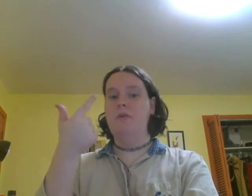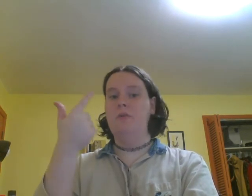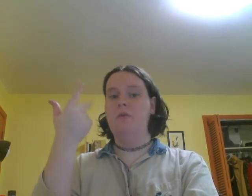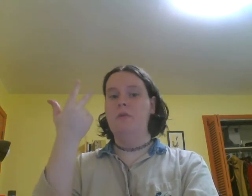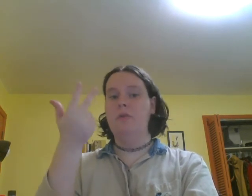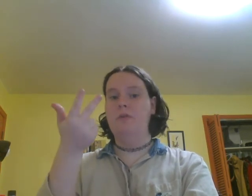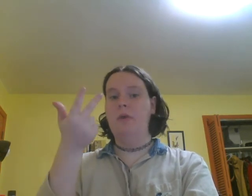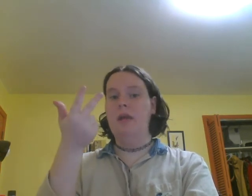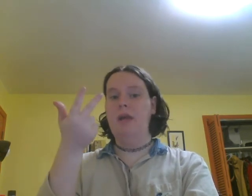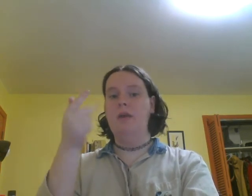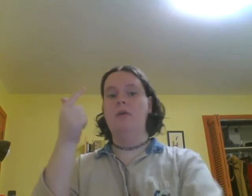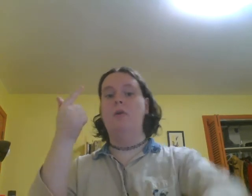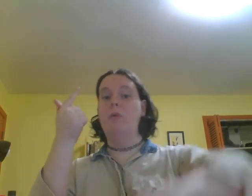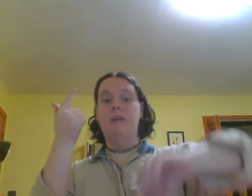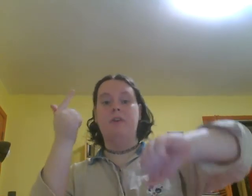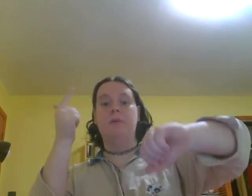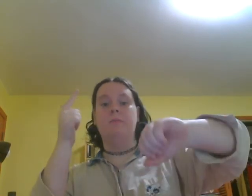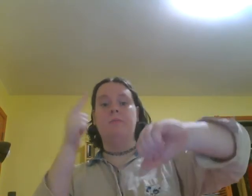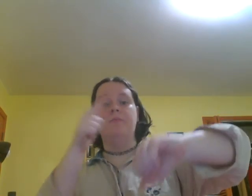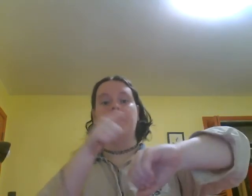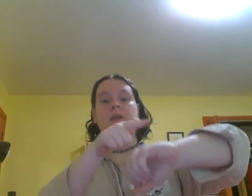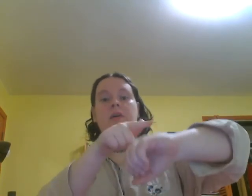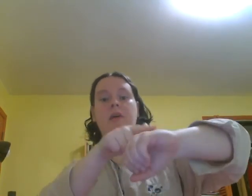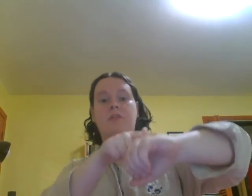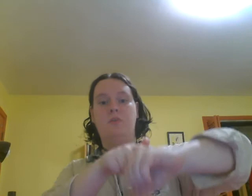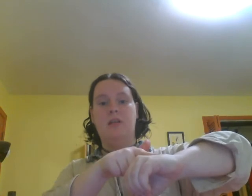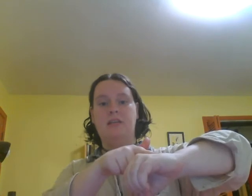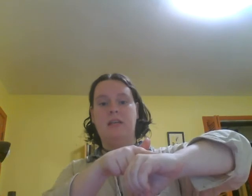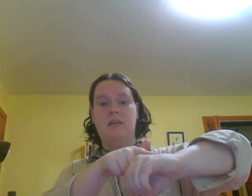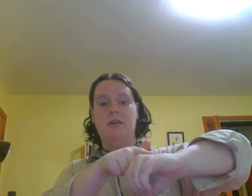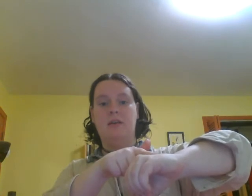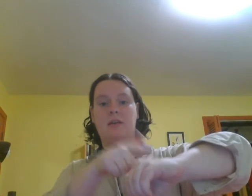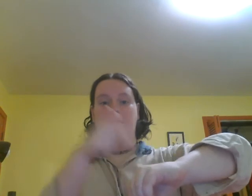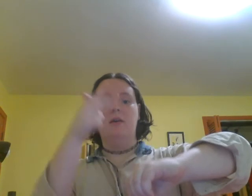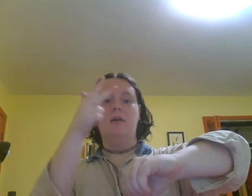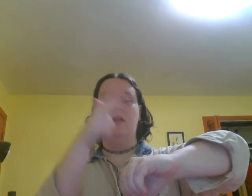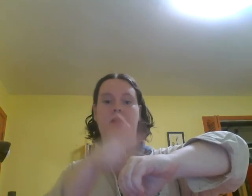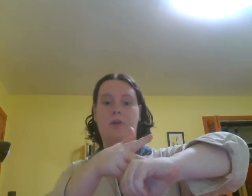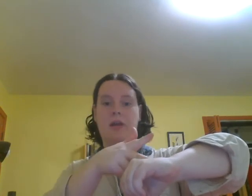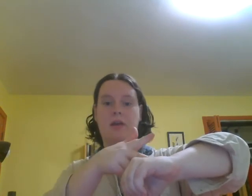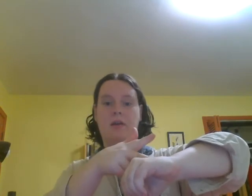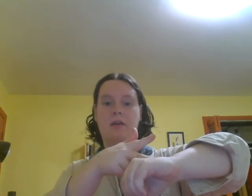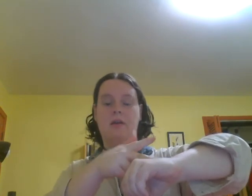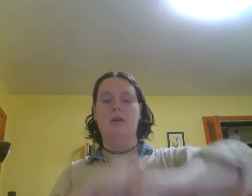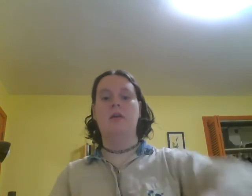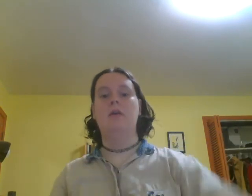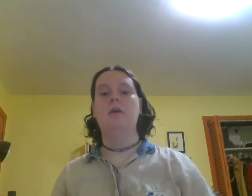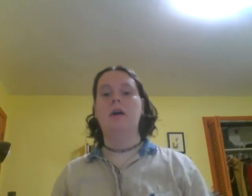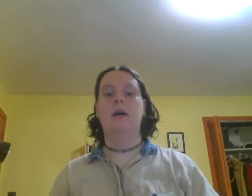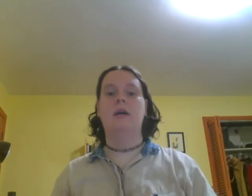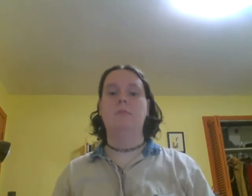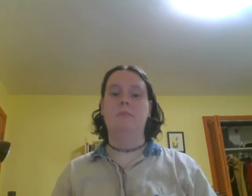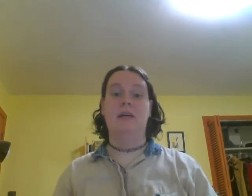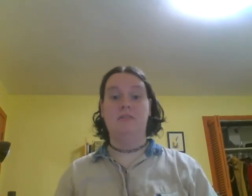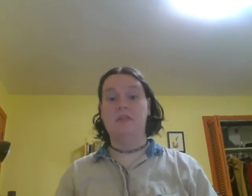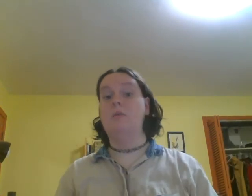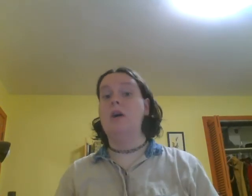2, 3, or whatever, 20, 30. And so on for